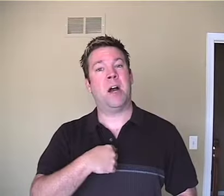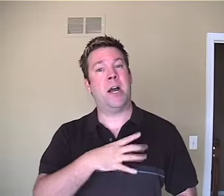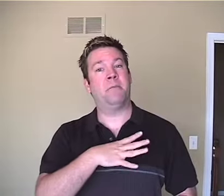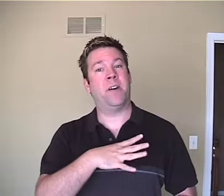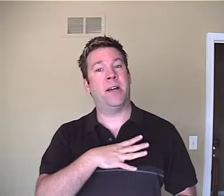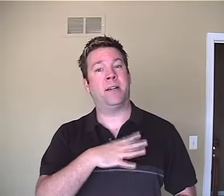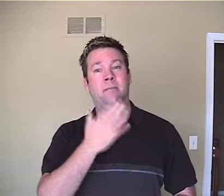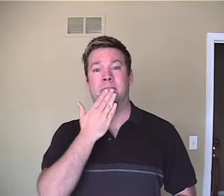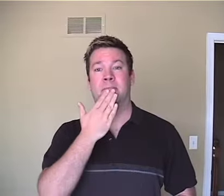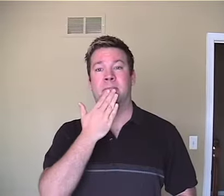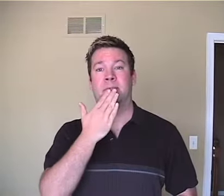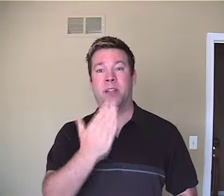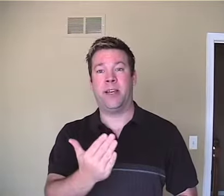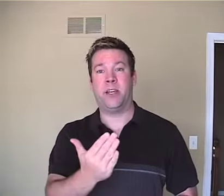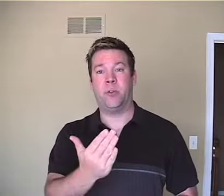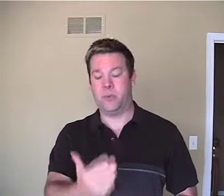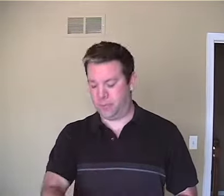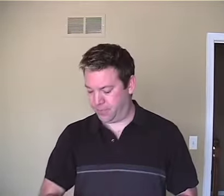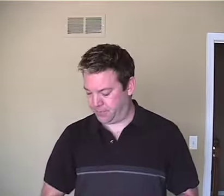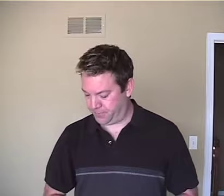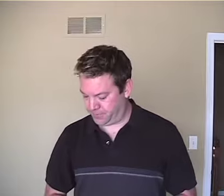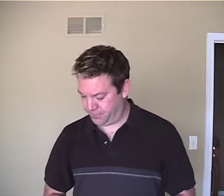I'm fine. Thank you.